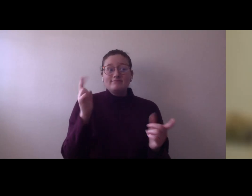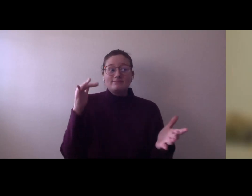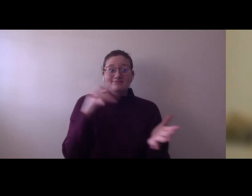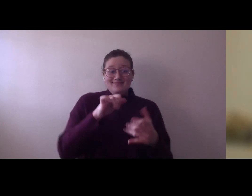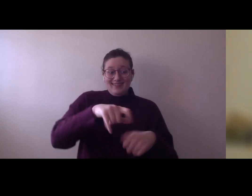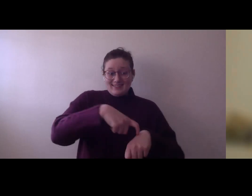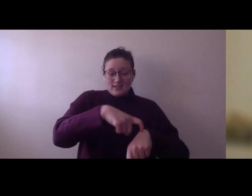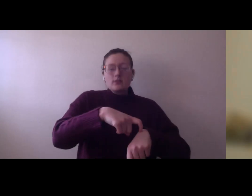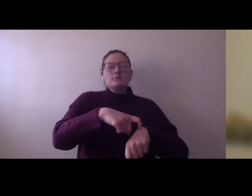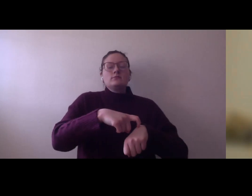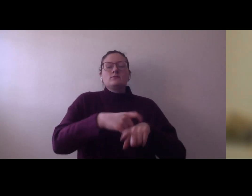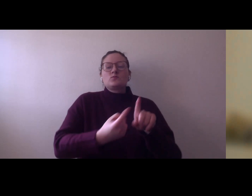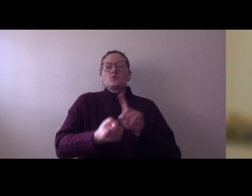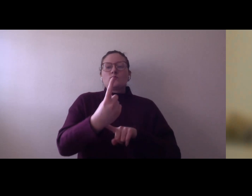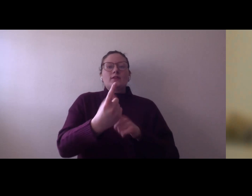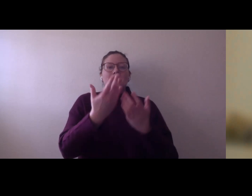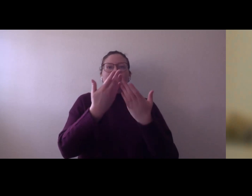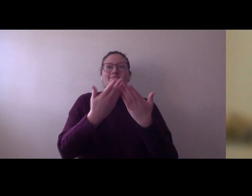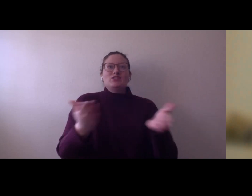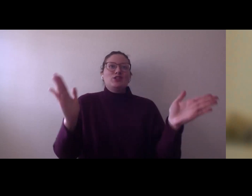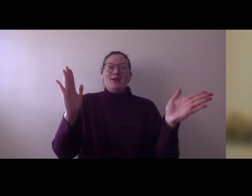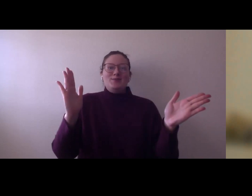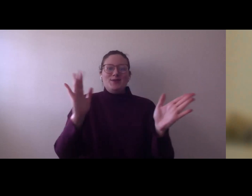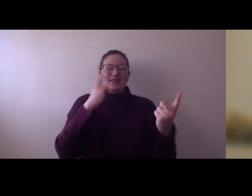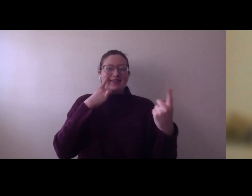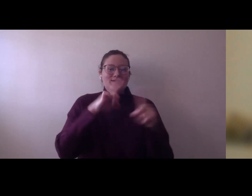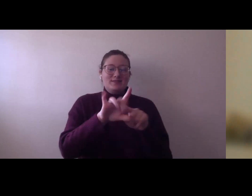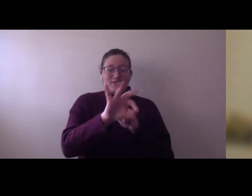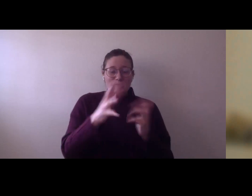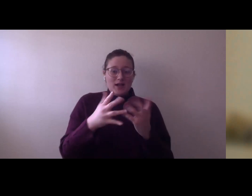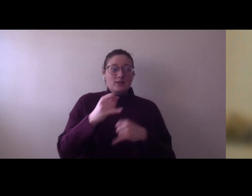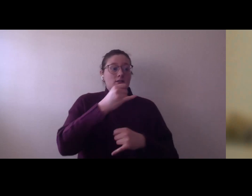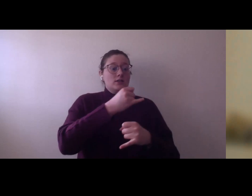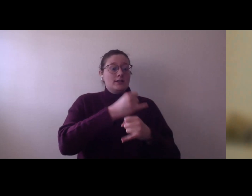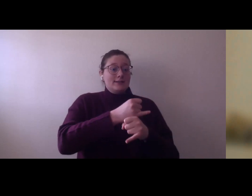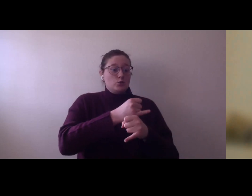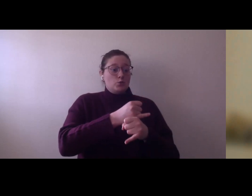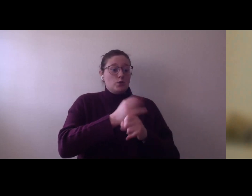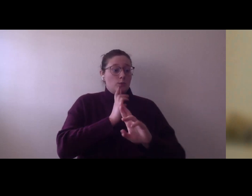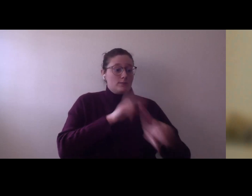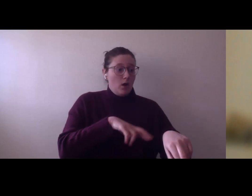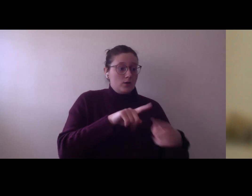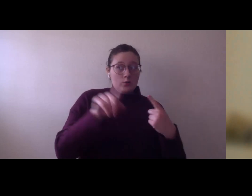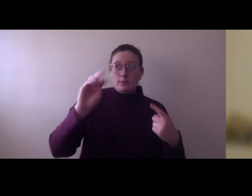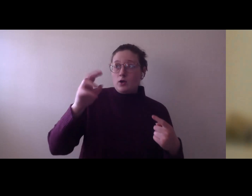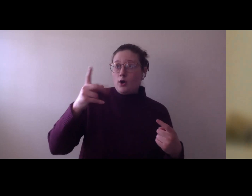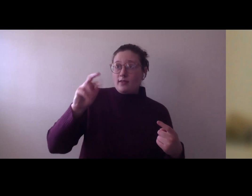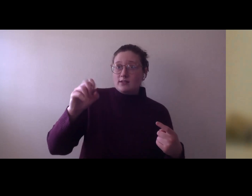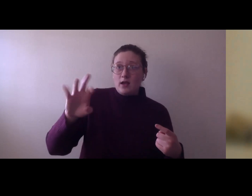period, one of the general conclusions is that institutional response to McCarthyism was very weak in